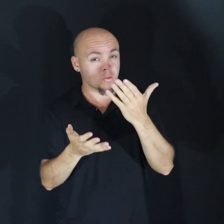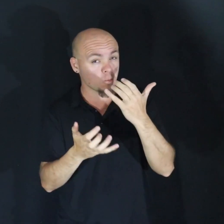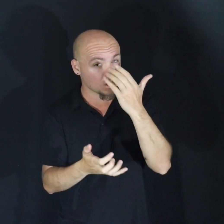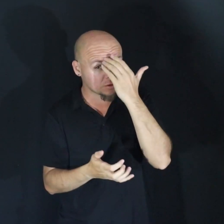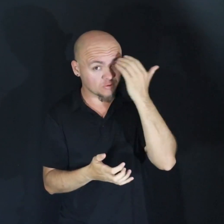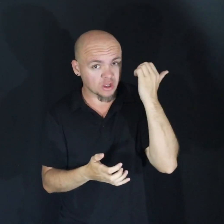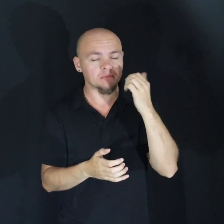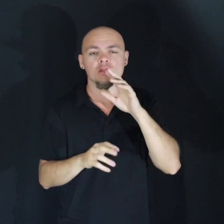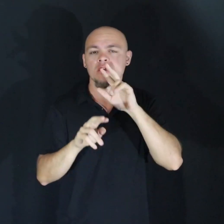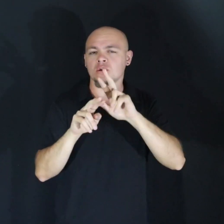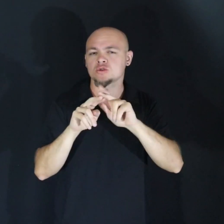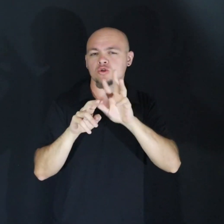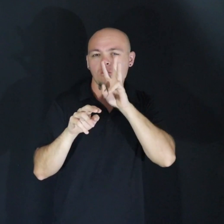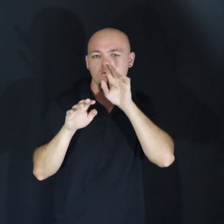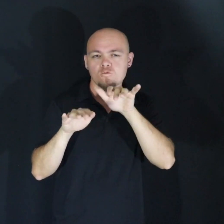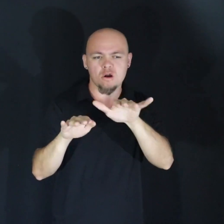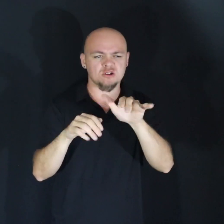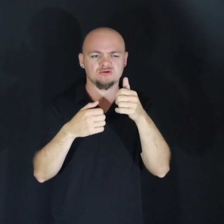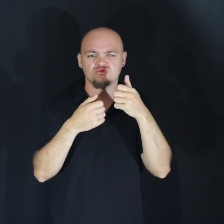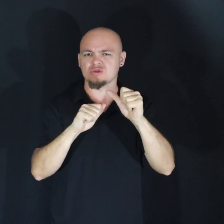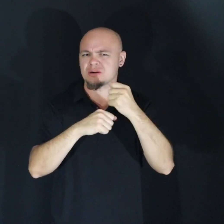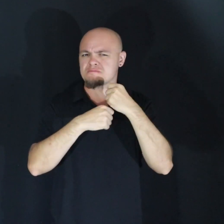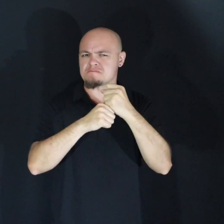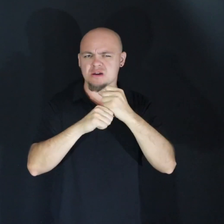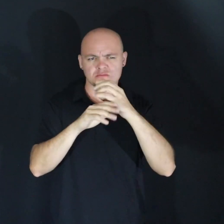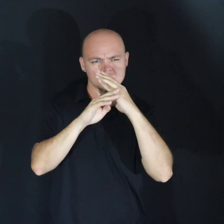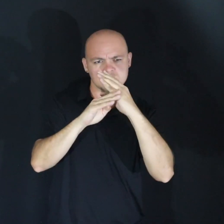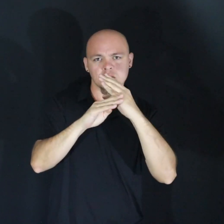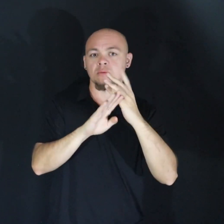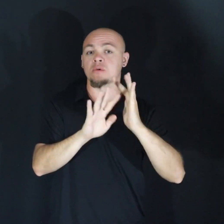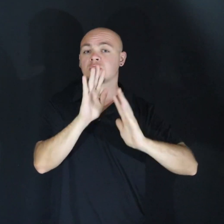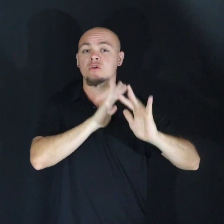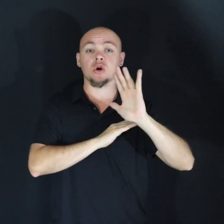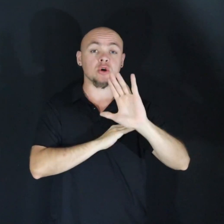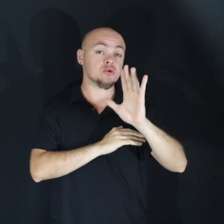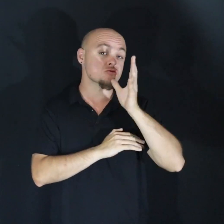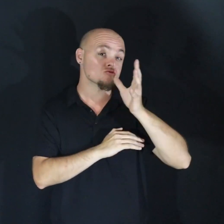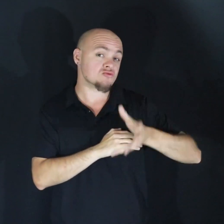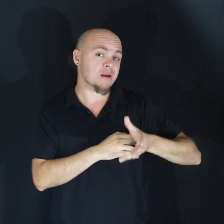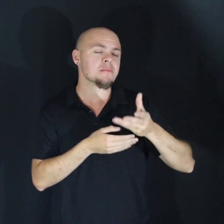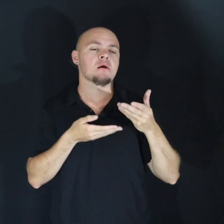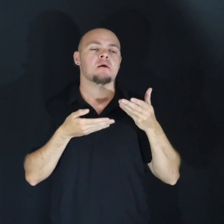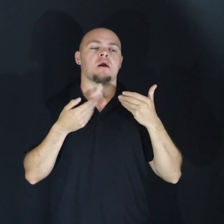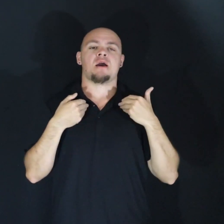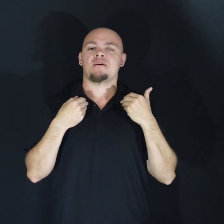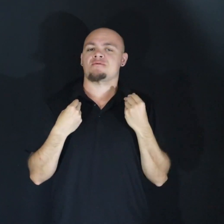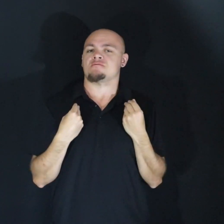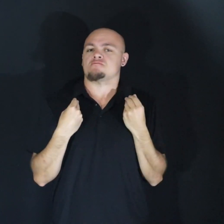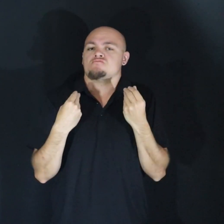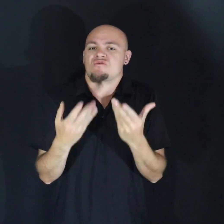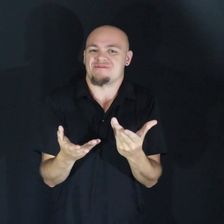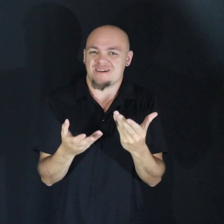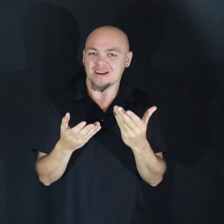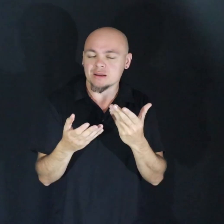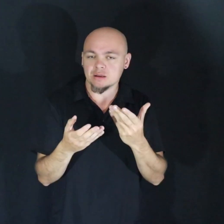these salt waters you're cementing once gave your grandmothers a new life.